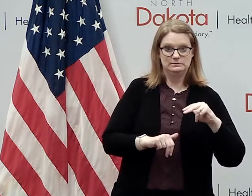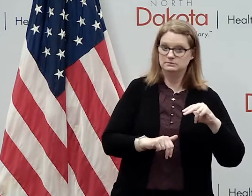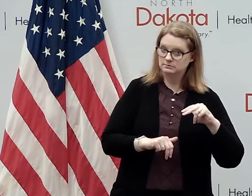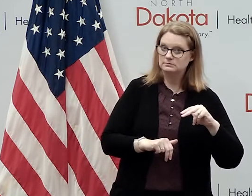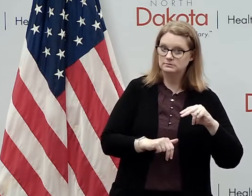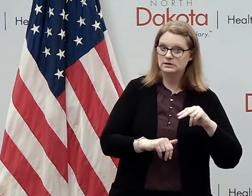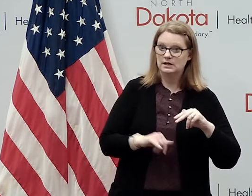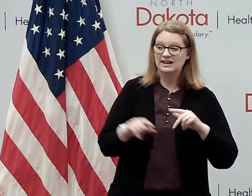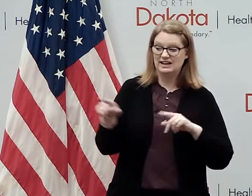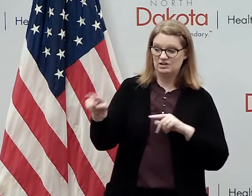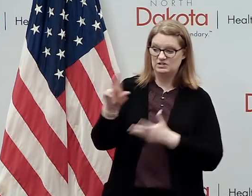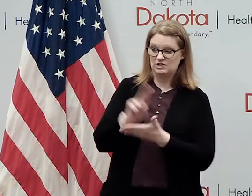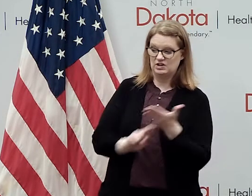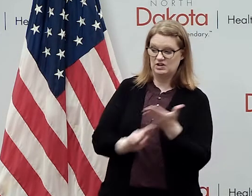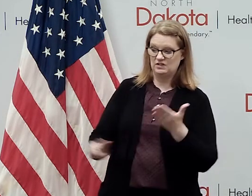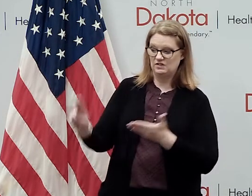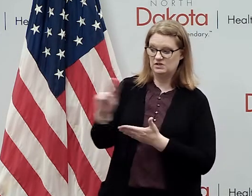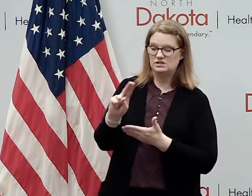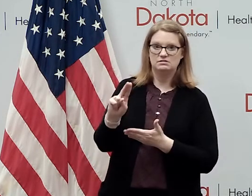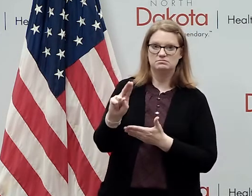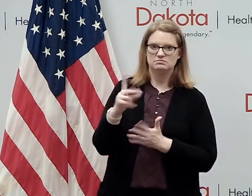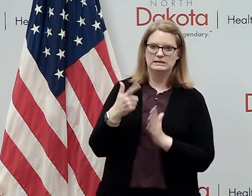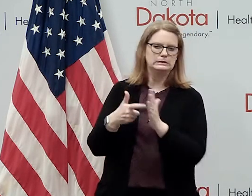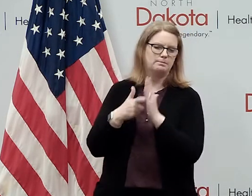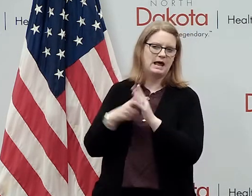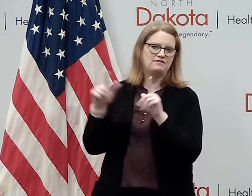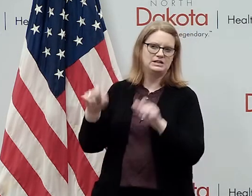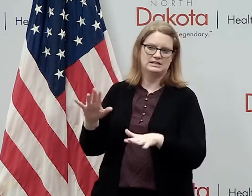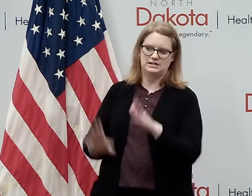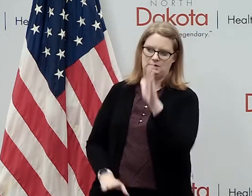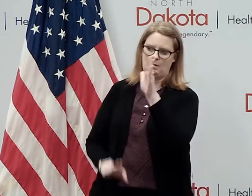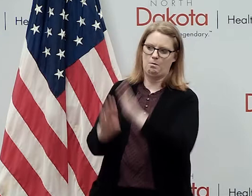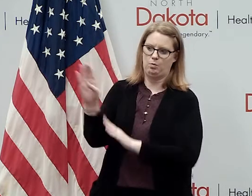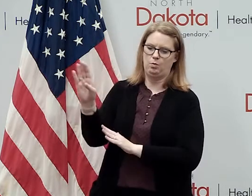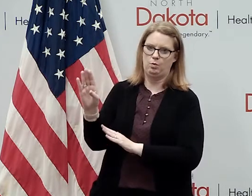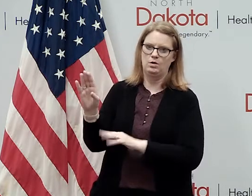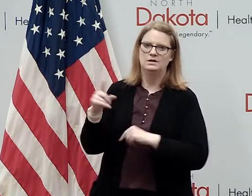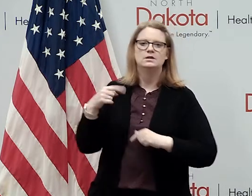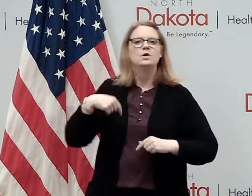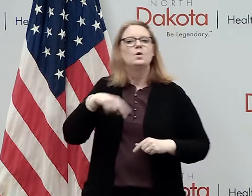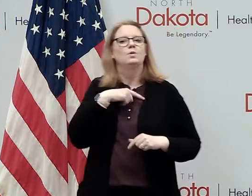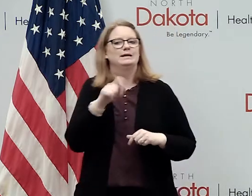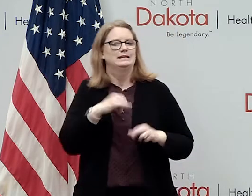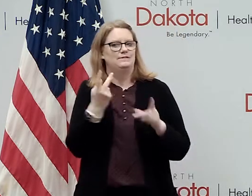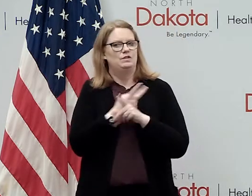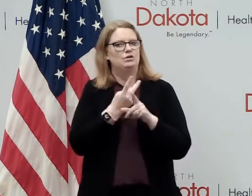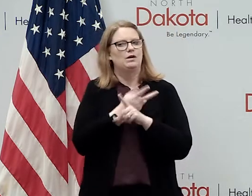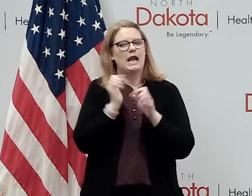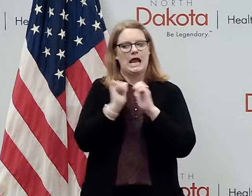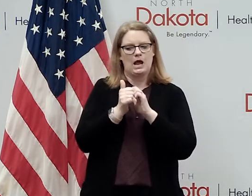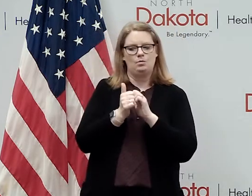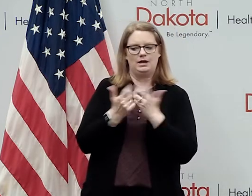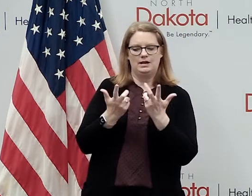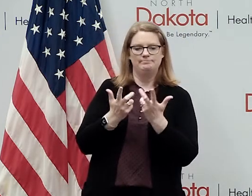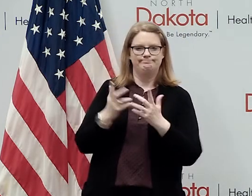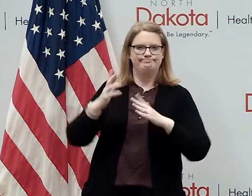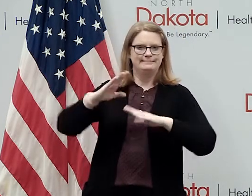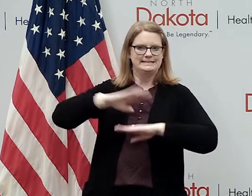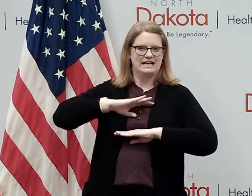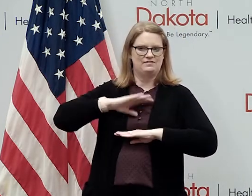our universities, we expect the demand for testing to skyrocket. So we've got to figure out a way to keep building our capacity right